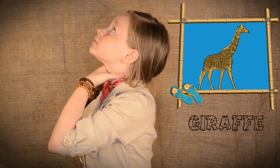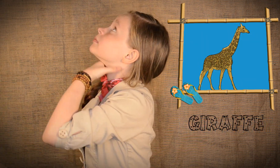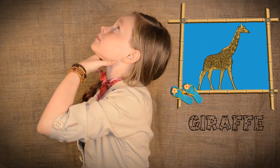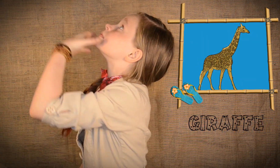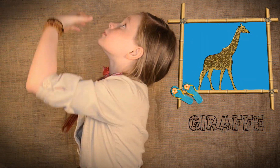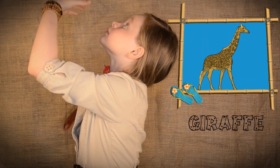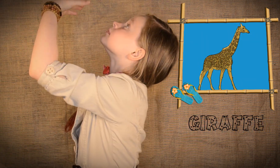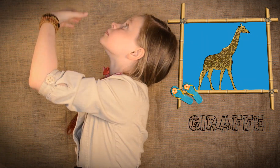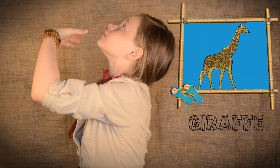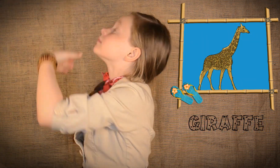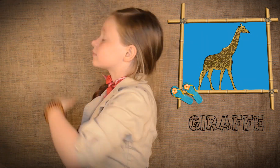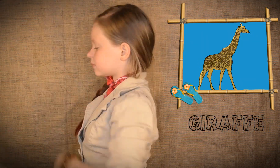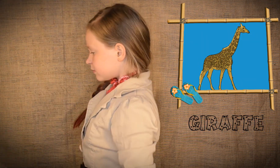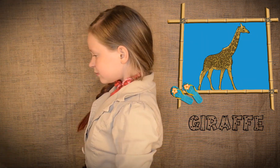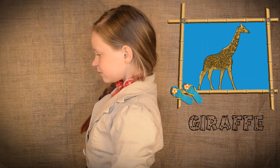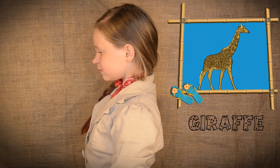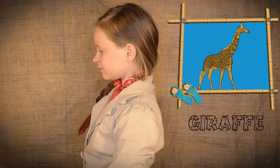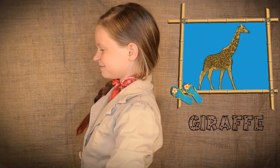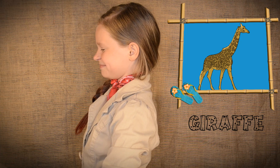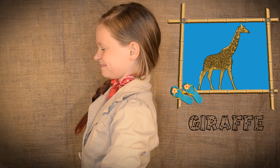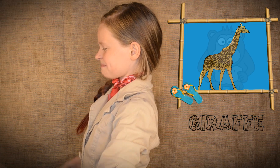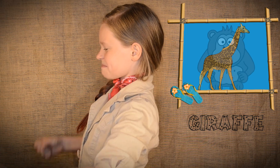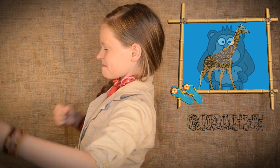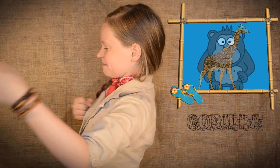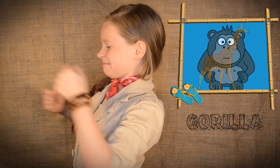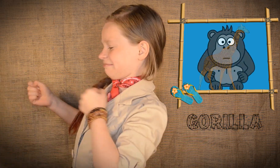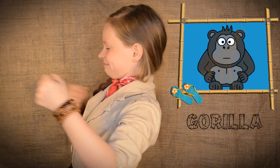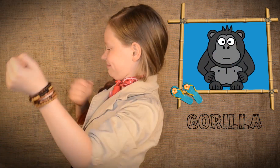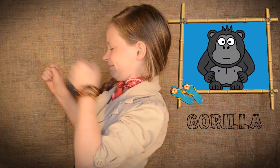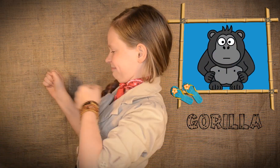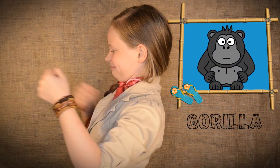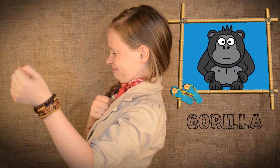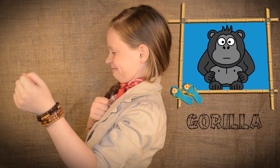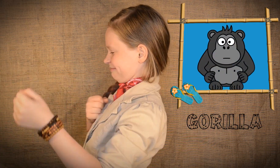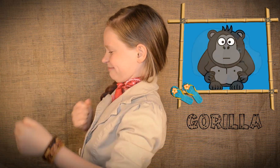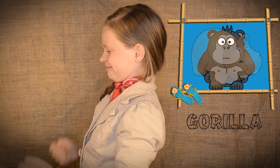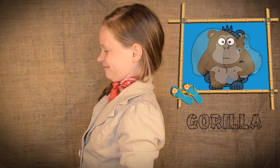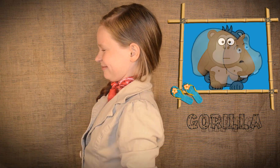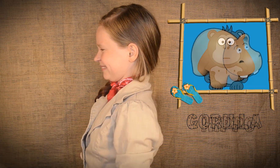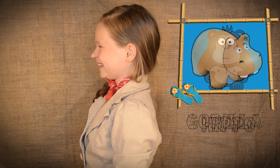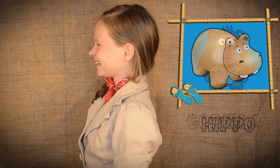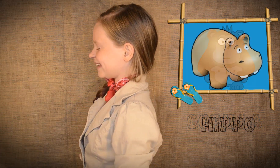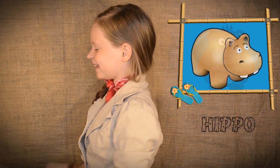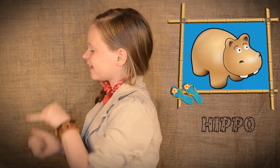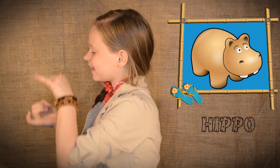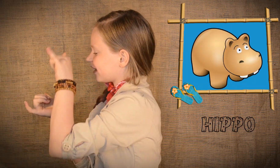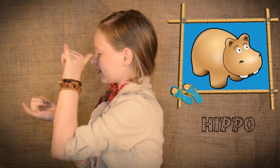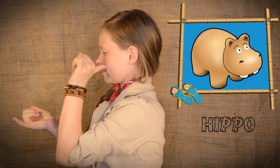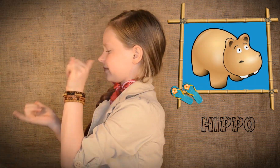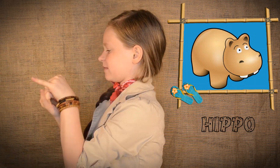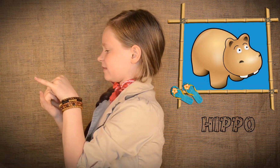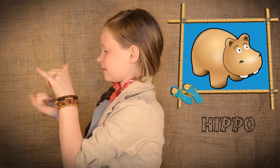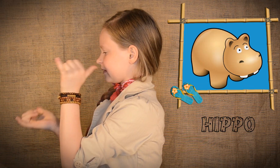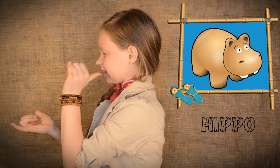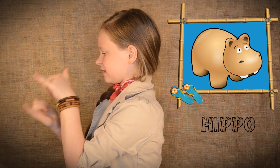Giraffe Giraffe Gorilla This is my favorite Hippo